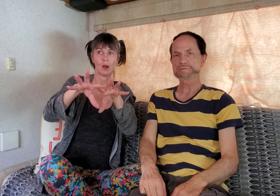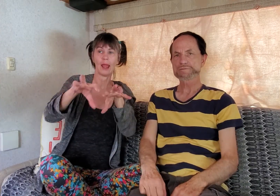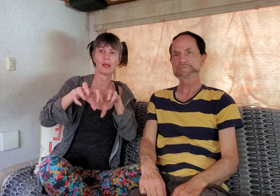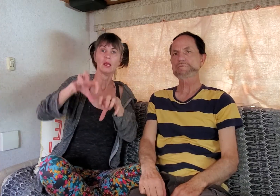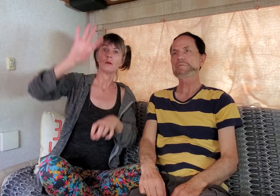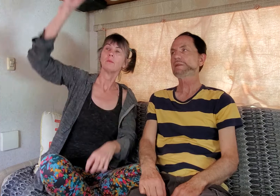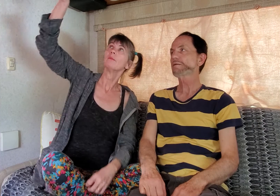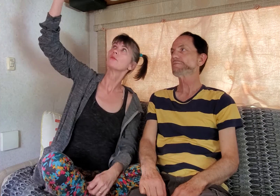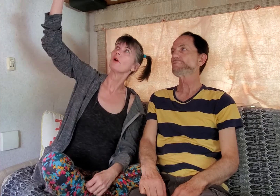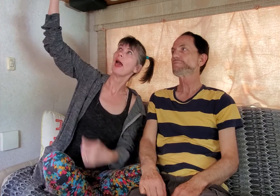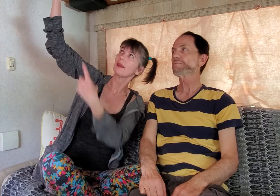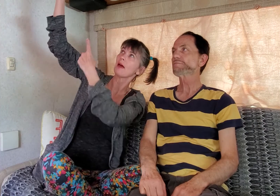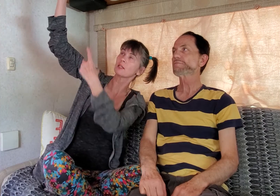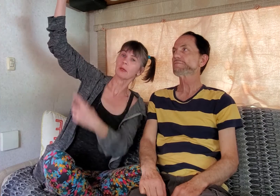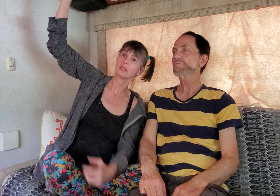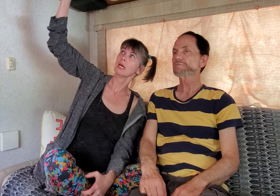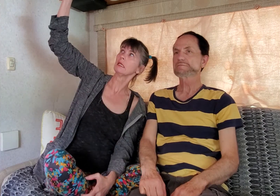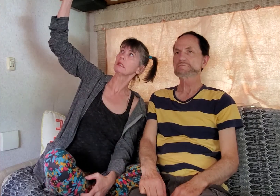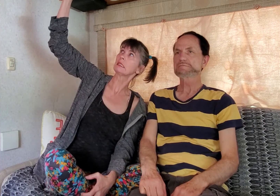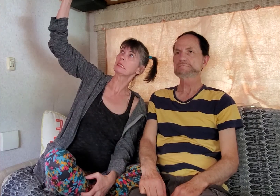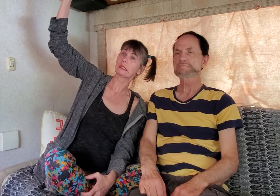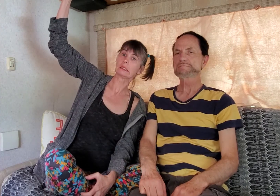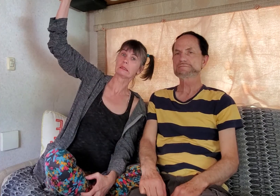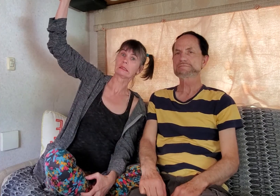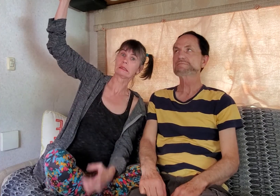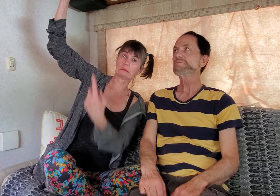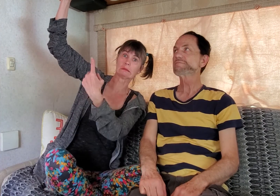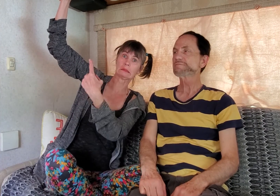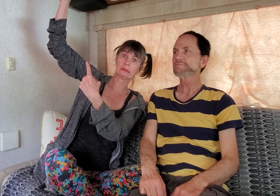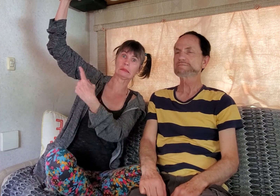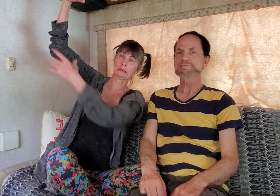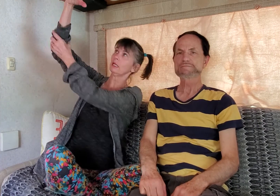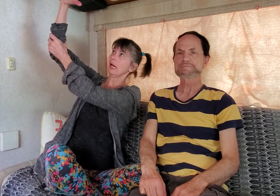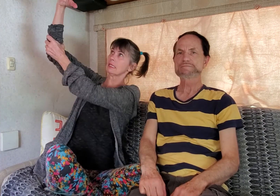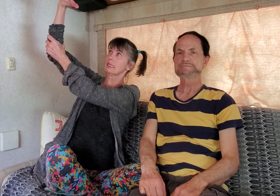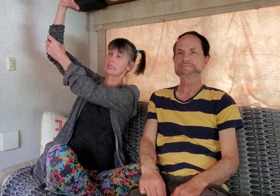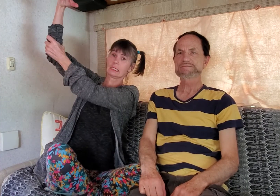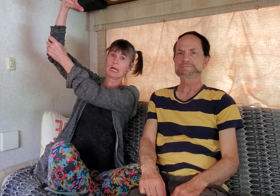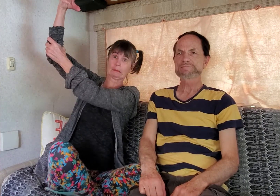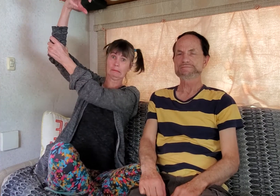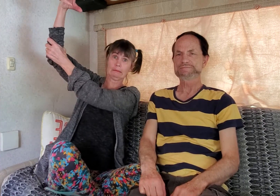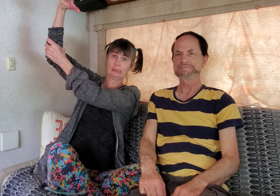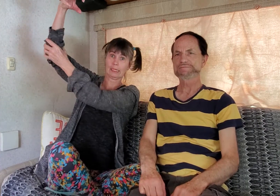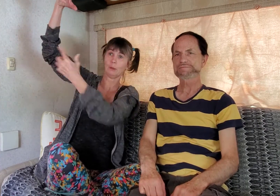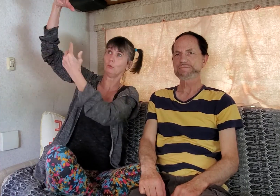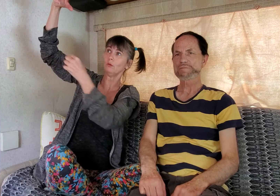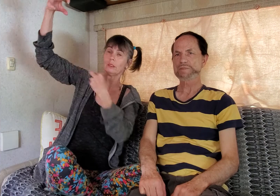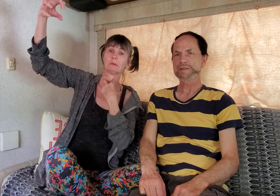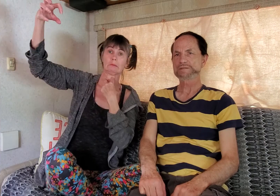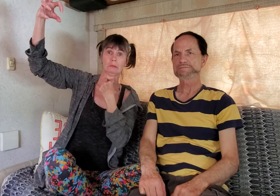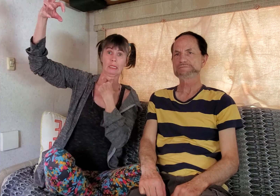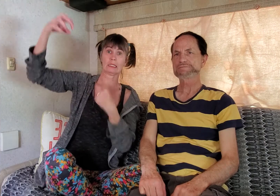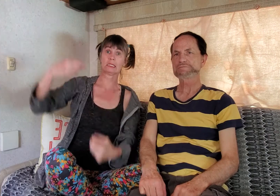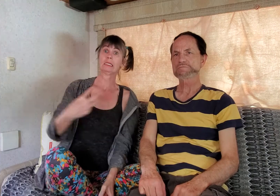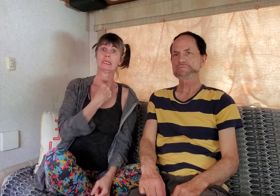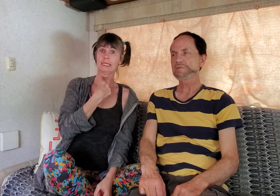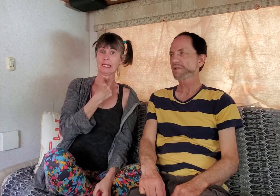Right. So I added that to my sun. And you gotta see it's stuck. Oh, I can't move it. It's